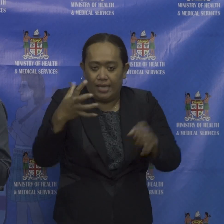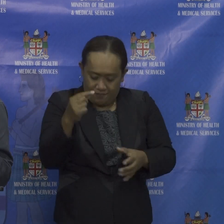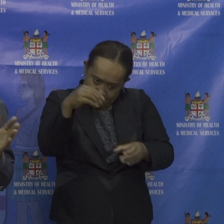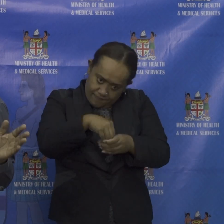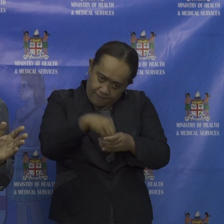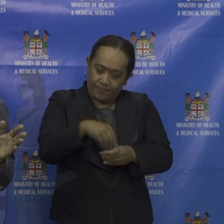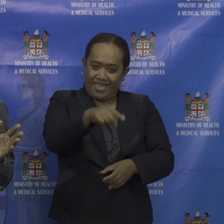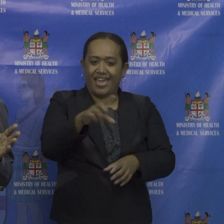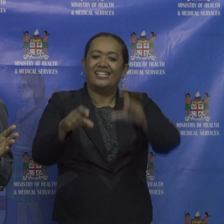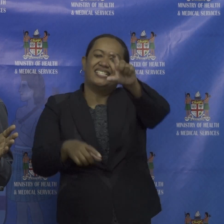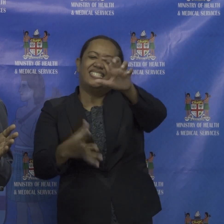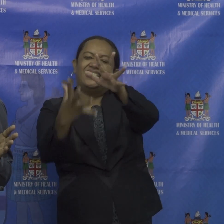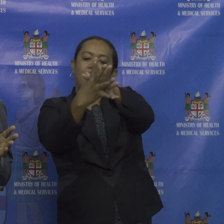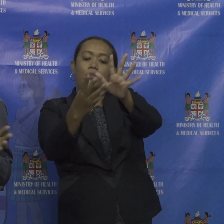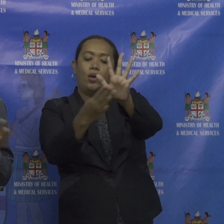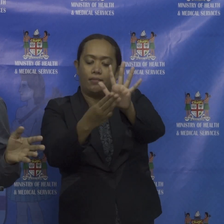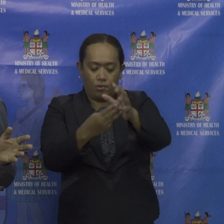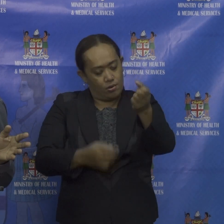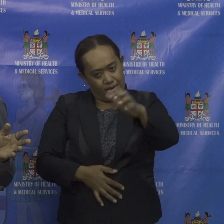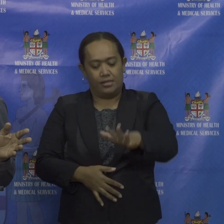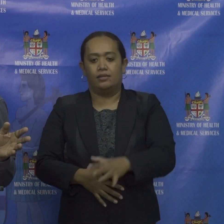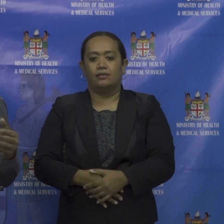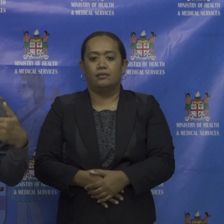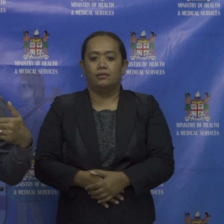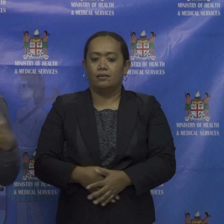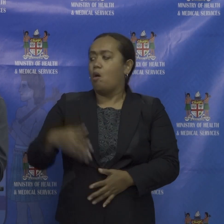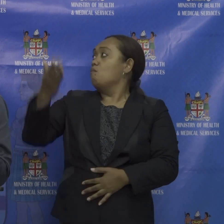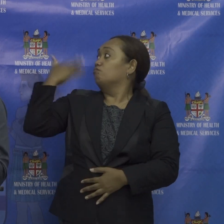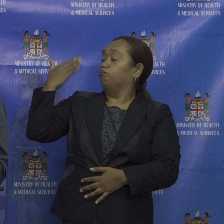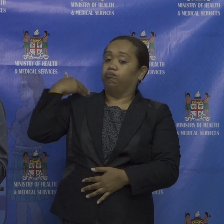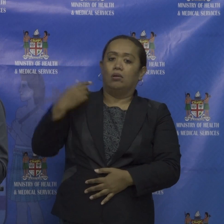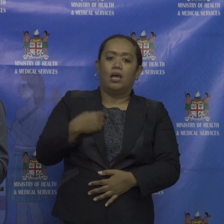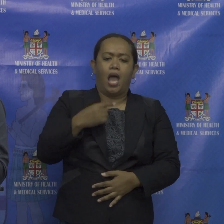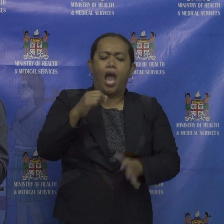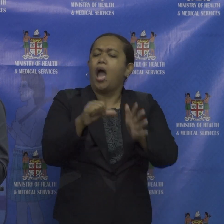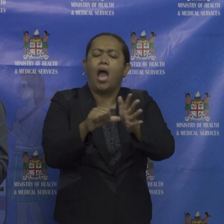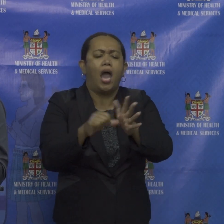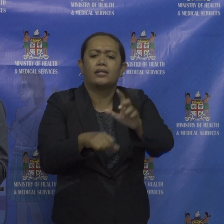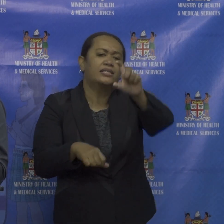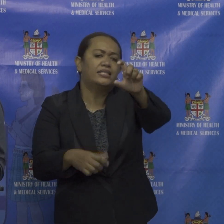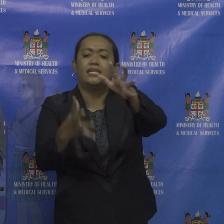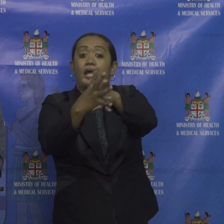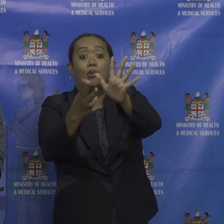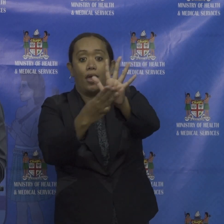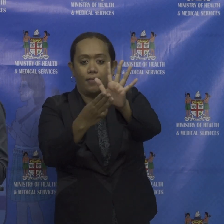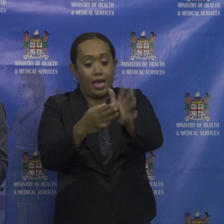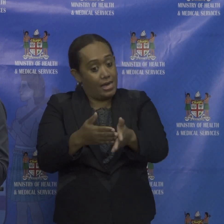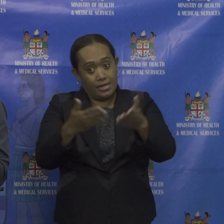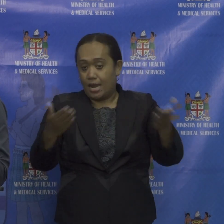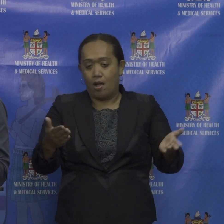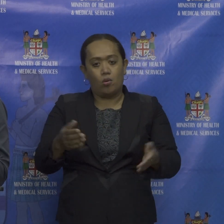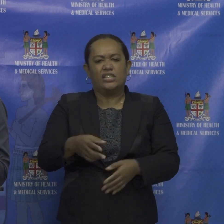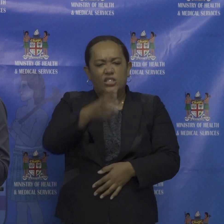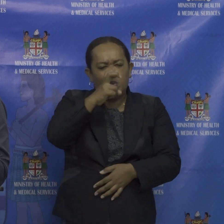that even before this, it was difficult to go and visit anybody in CWM. Now it's almost impossible.